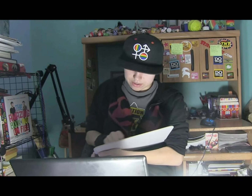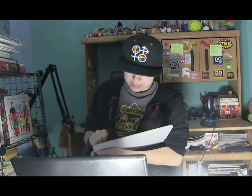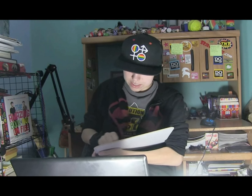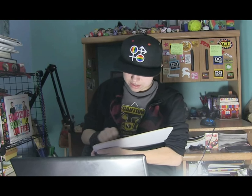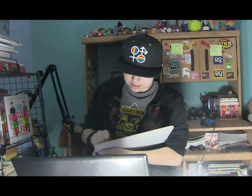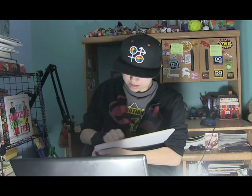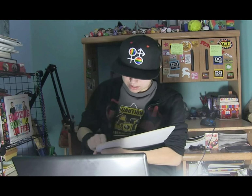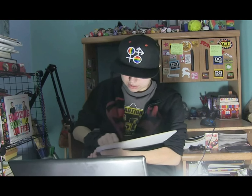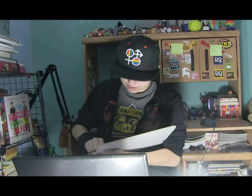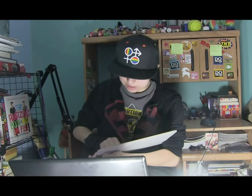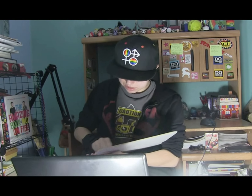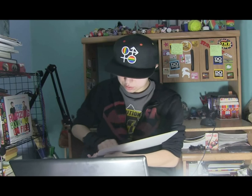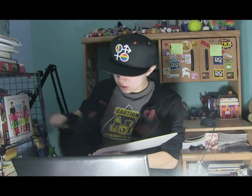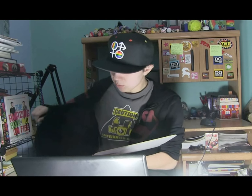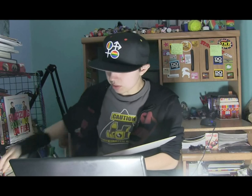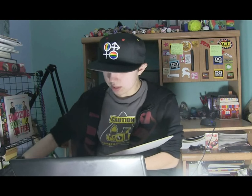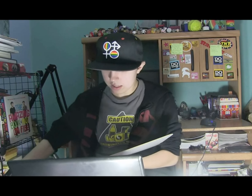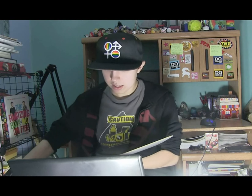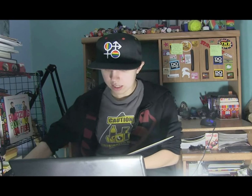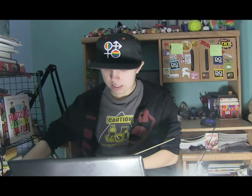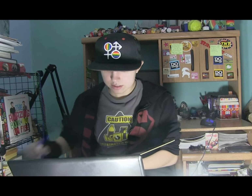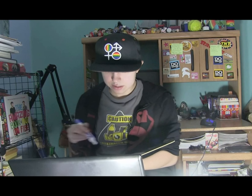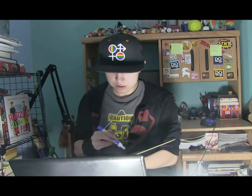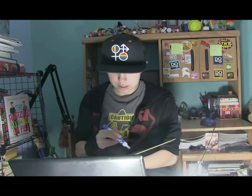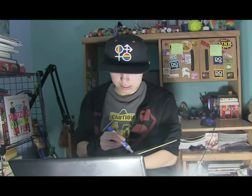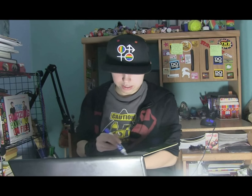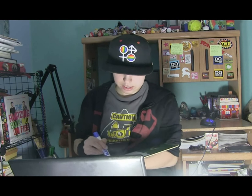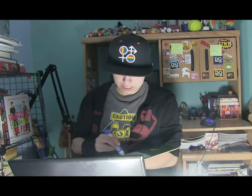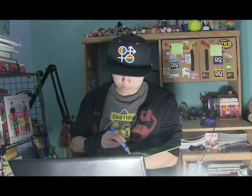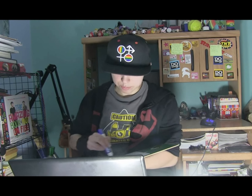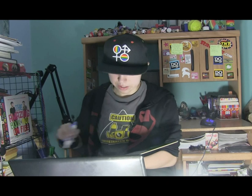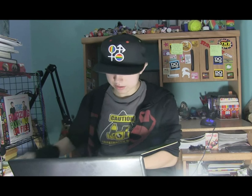Okay, let's continue with the last letter in the alphabet.